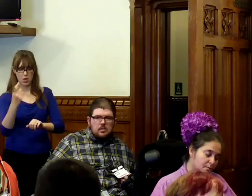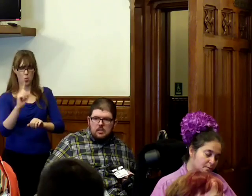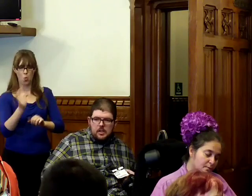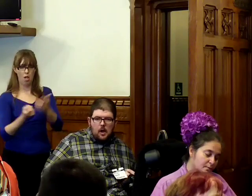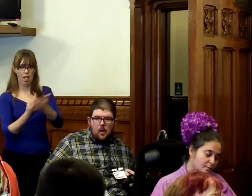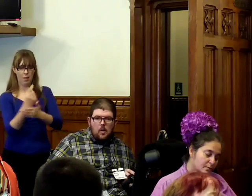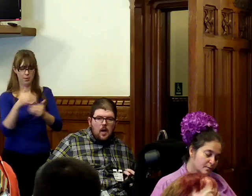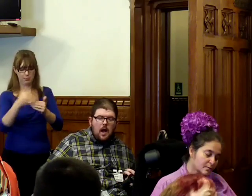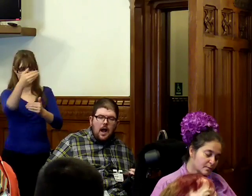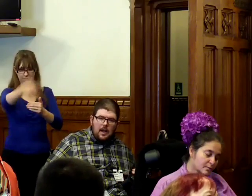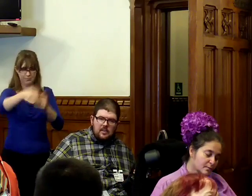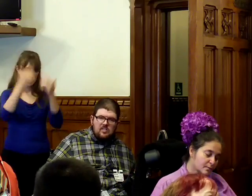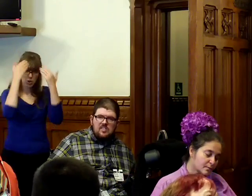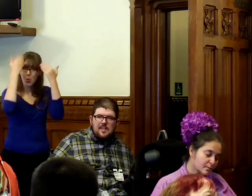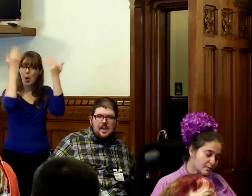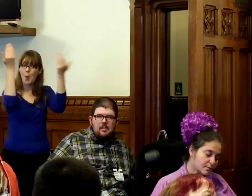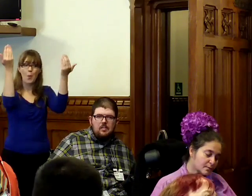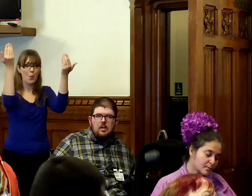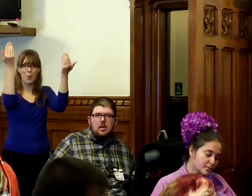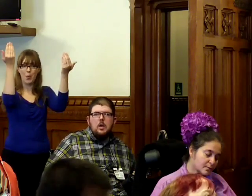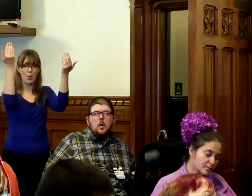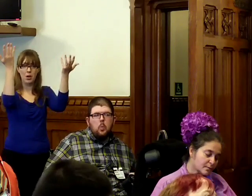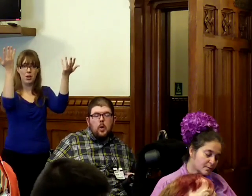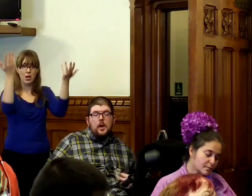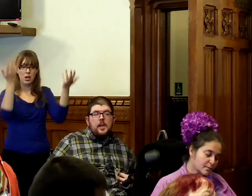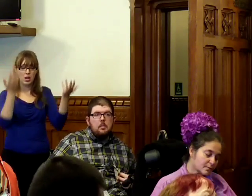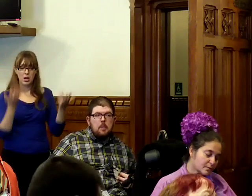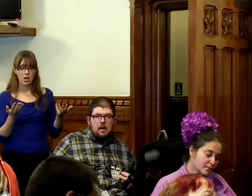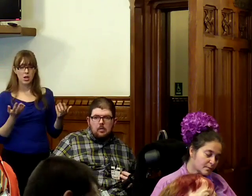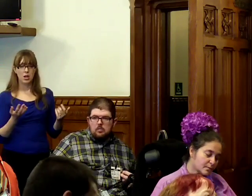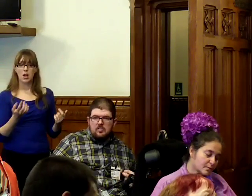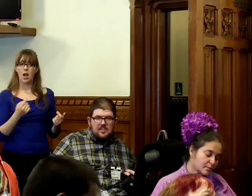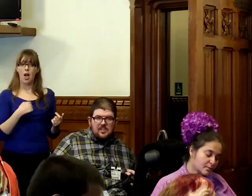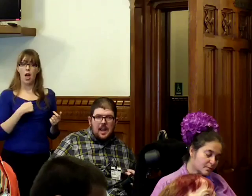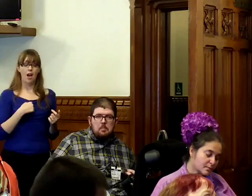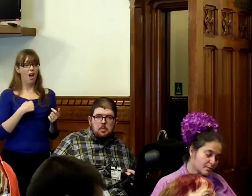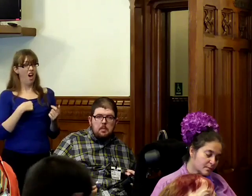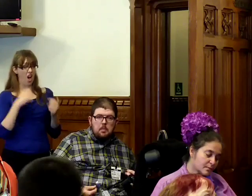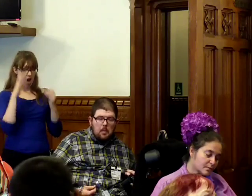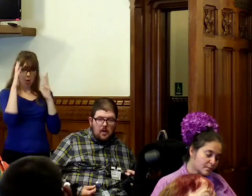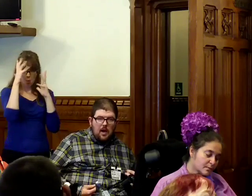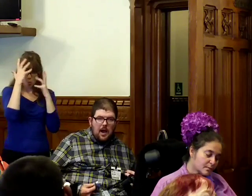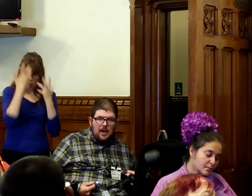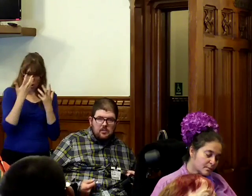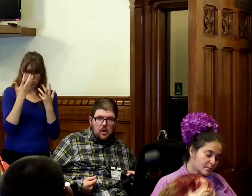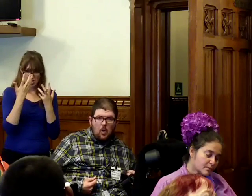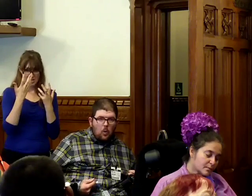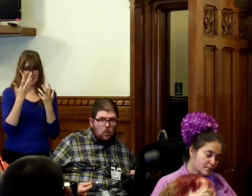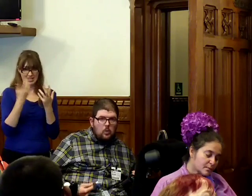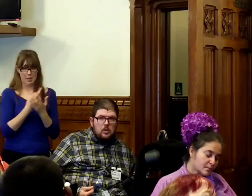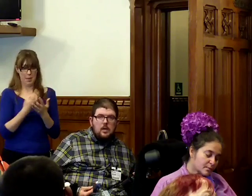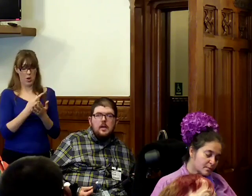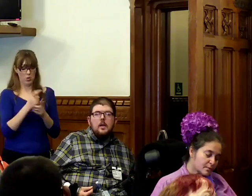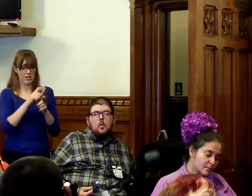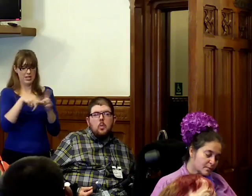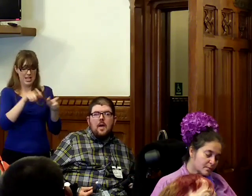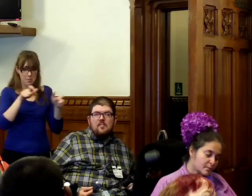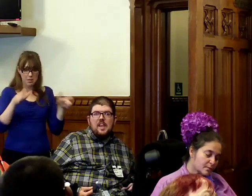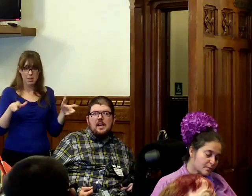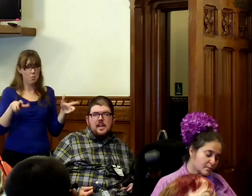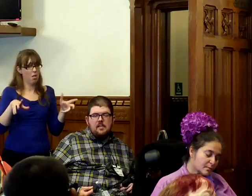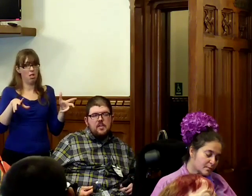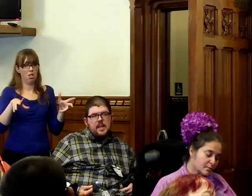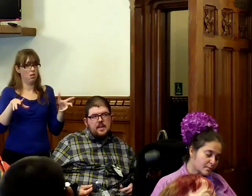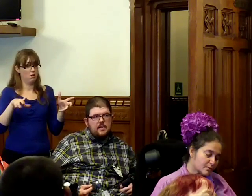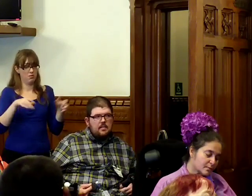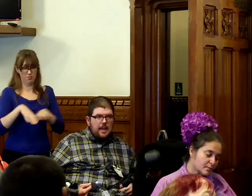And, you know, I still worry about disabled people as a whole,